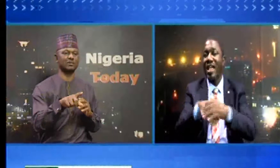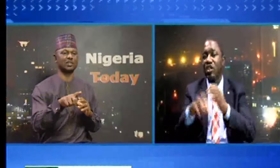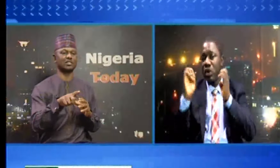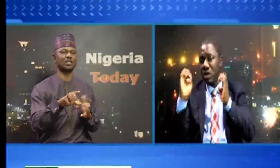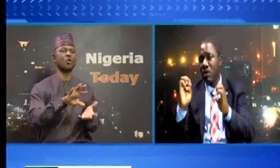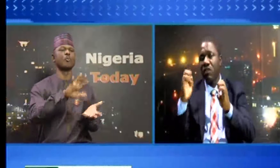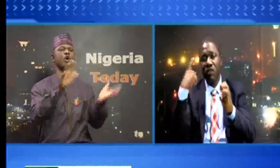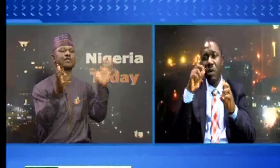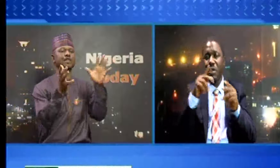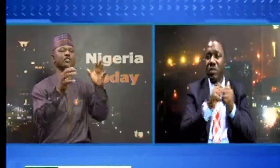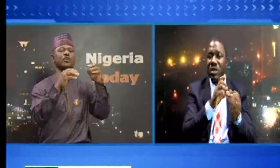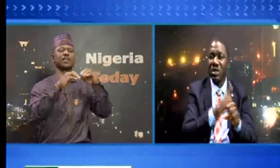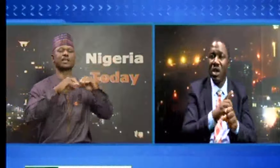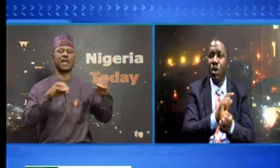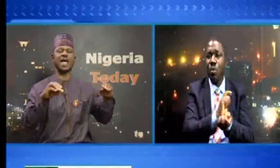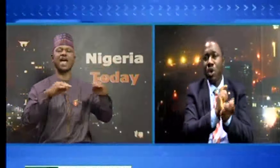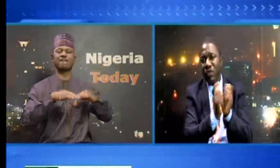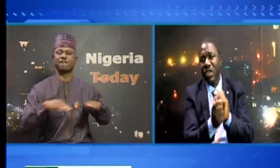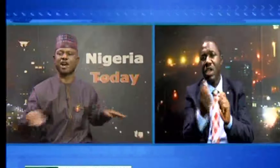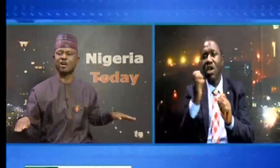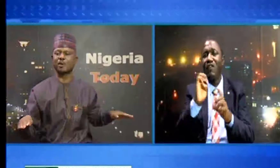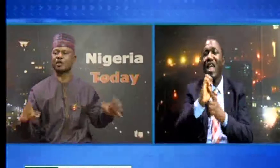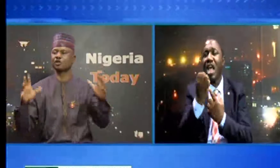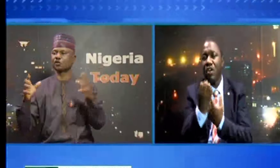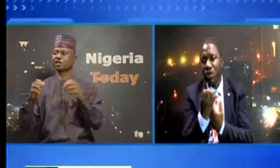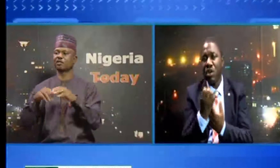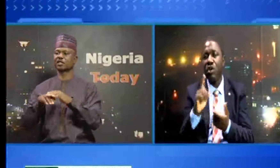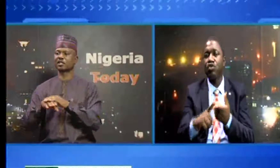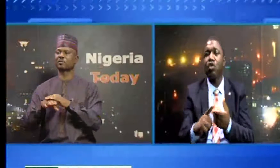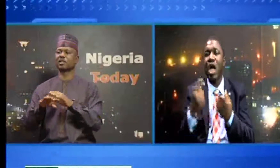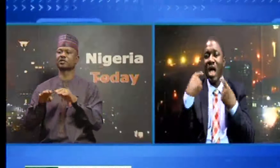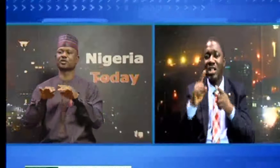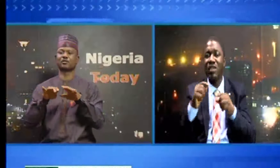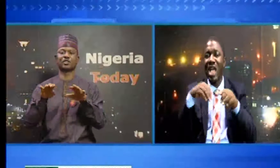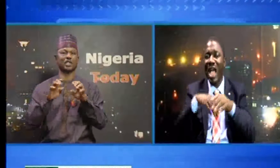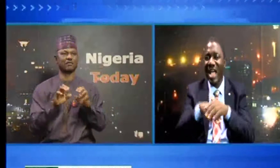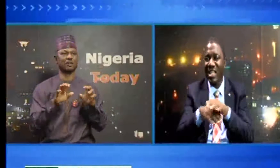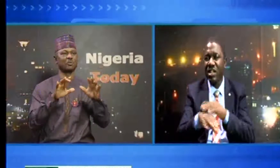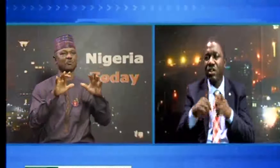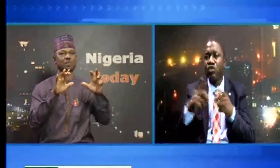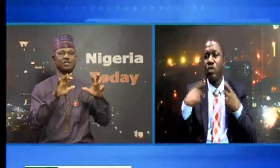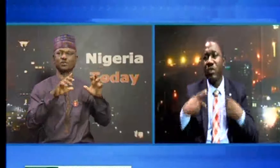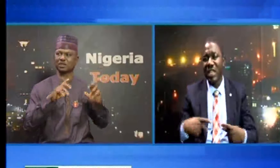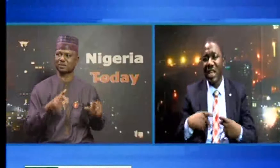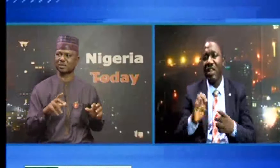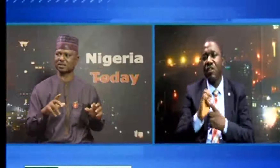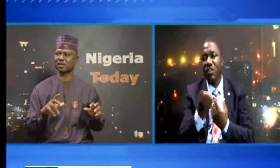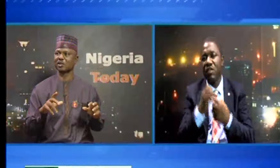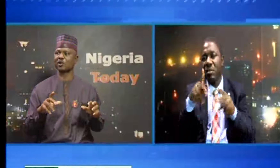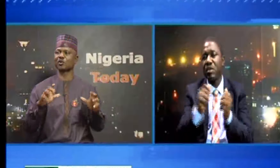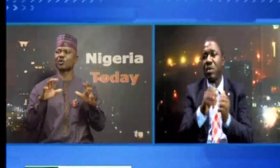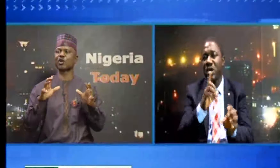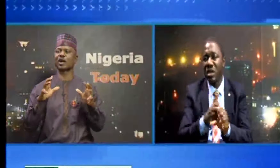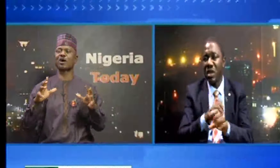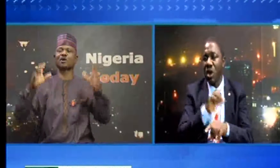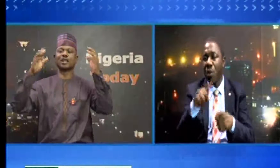with disabilities, modification of the entire environment to achieve accessibility to the physical environment for persons with disabilities.